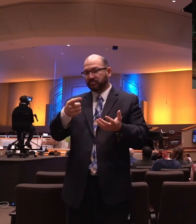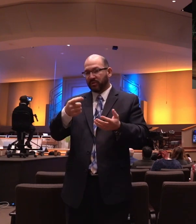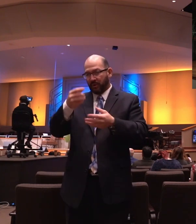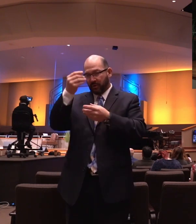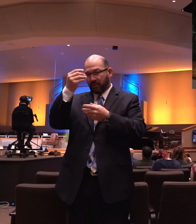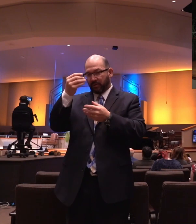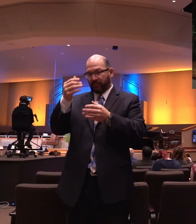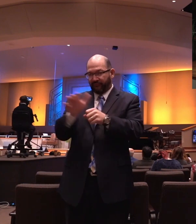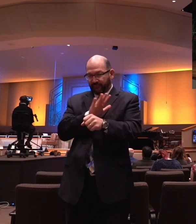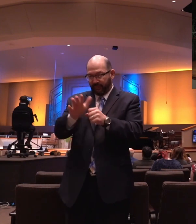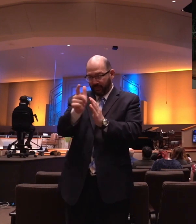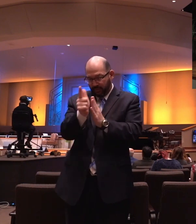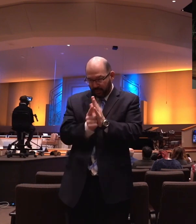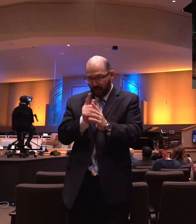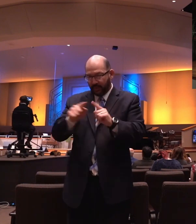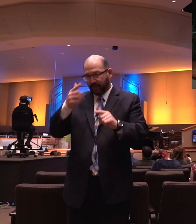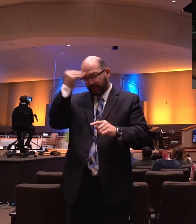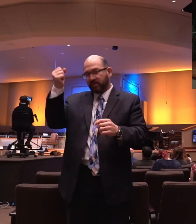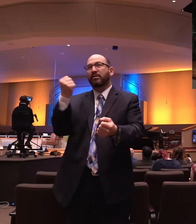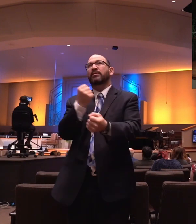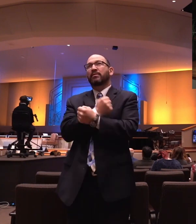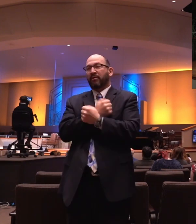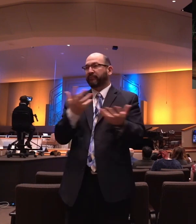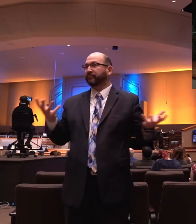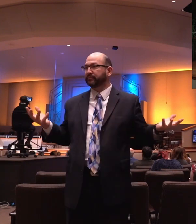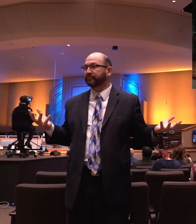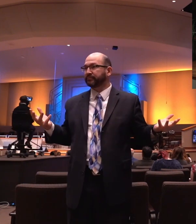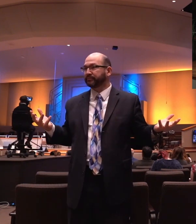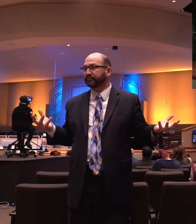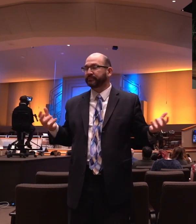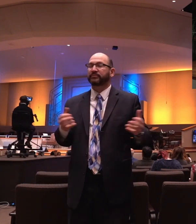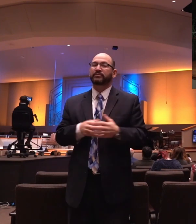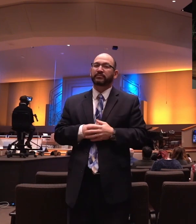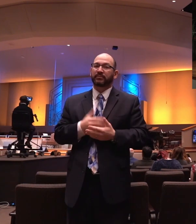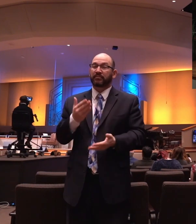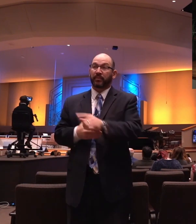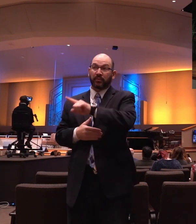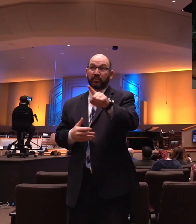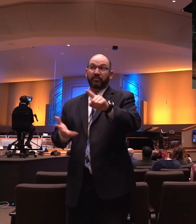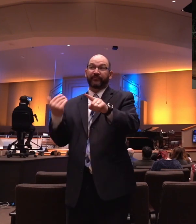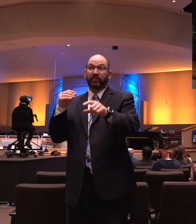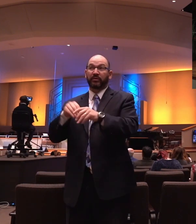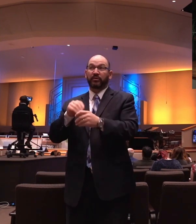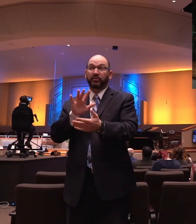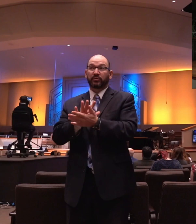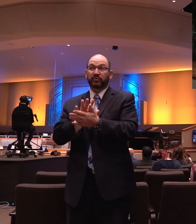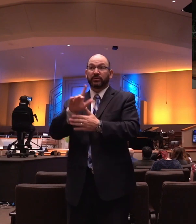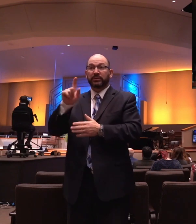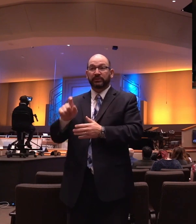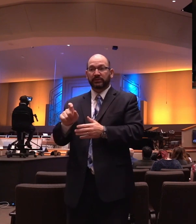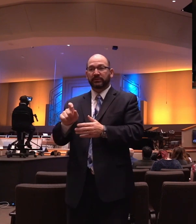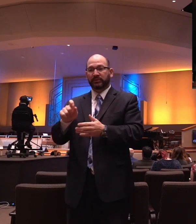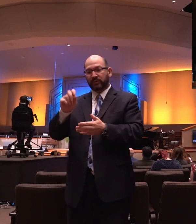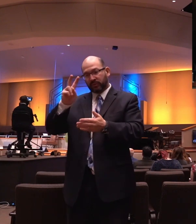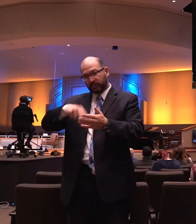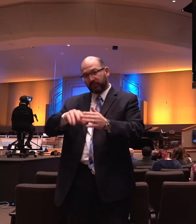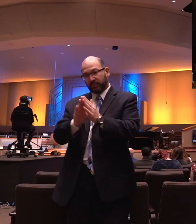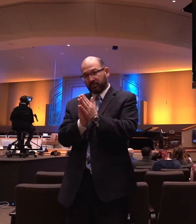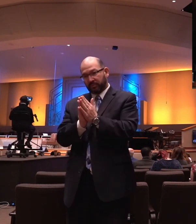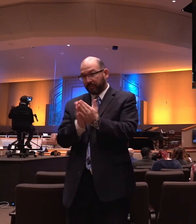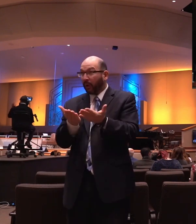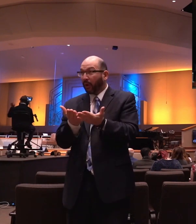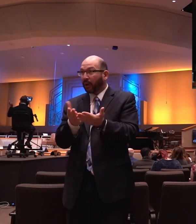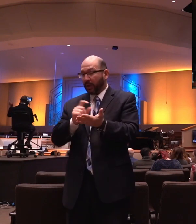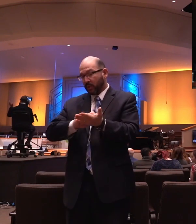out of a heart of love. How many of you, when you were in school, ever had to give a book report, oral book